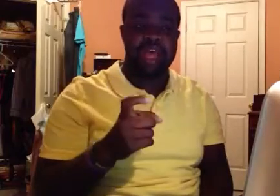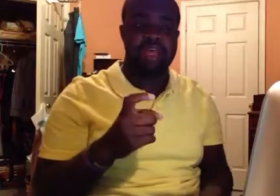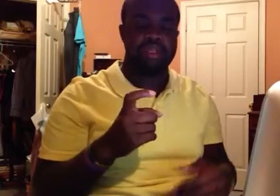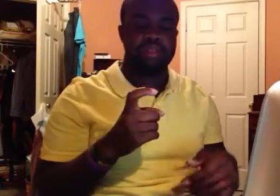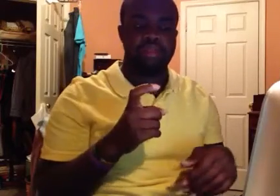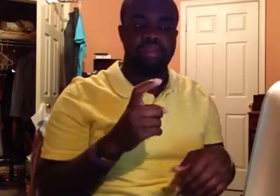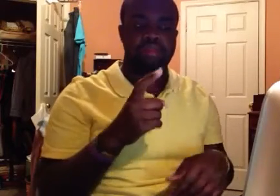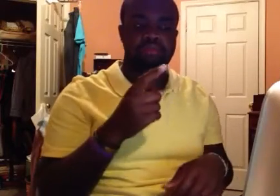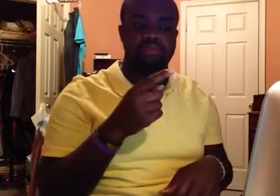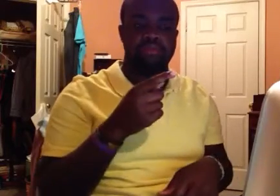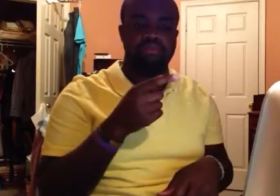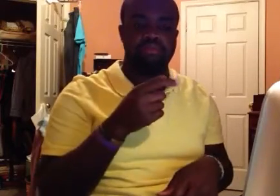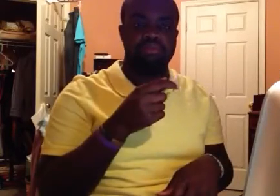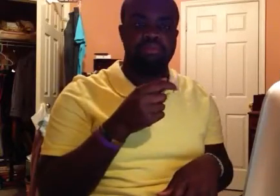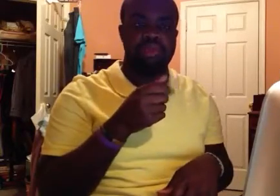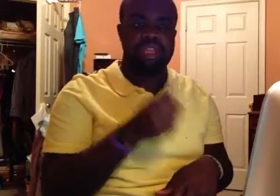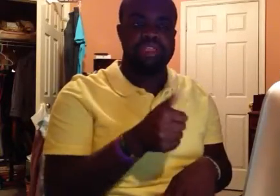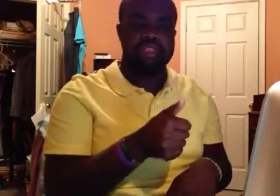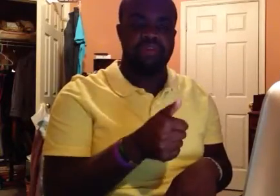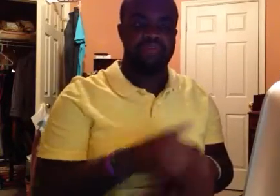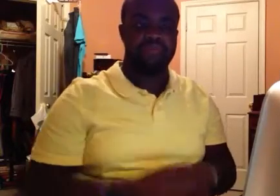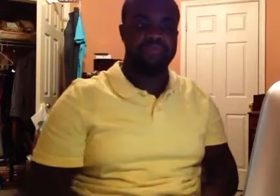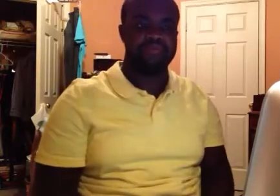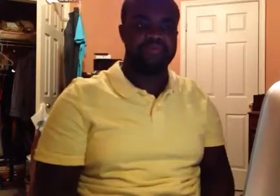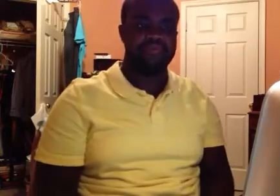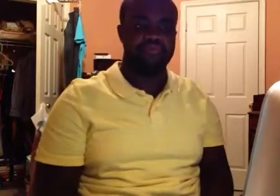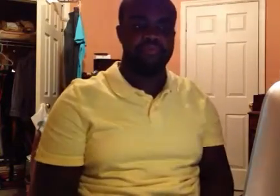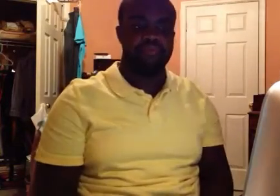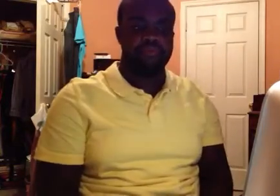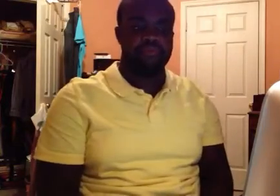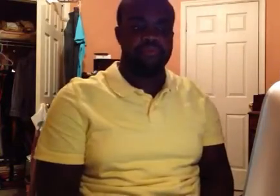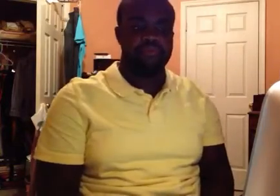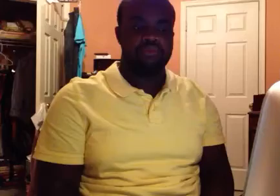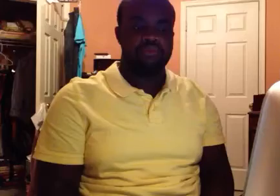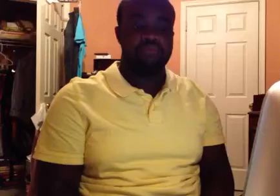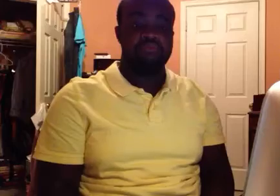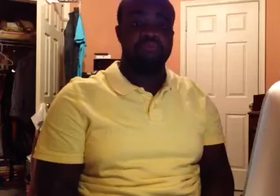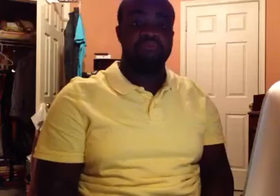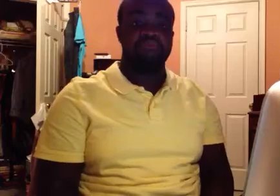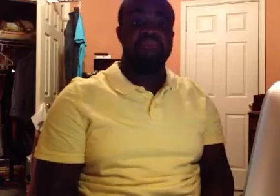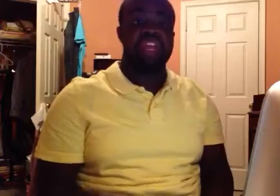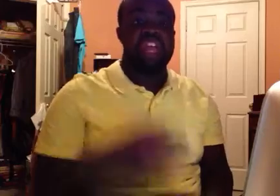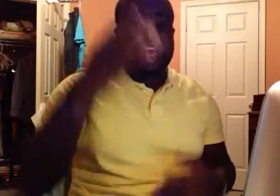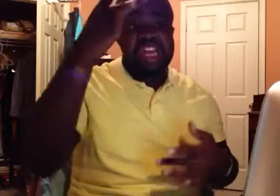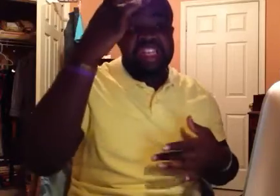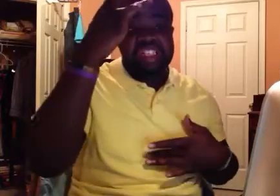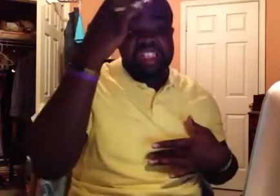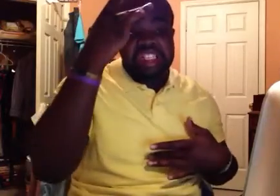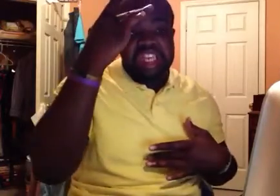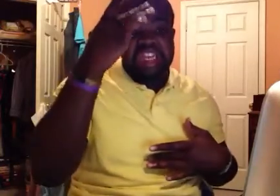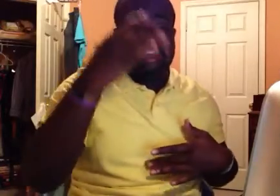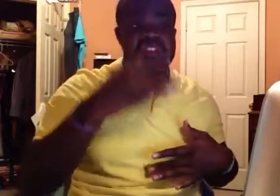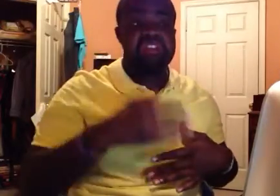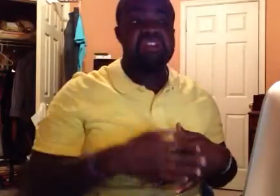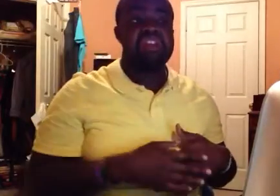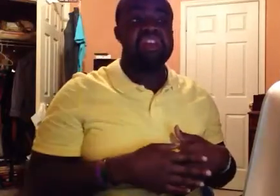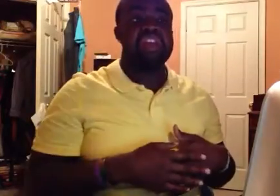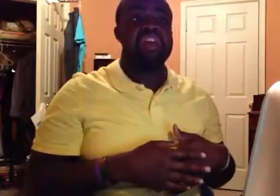up. And also if you have situations where perhaps a corporation does different jobs, it will begin to